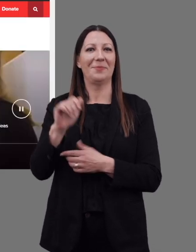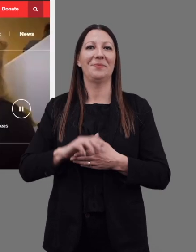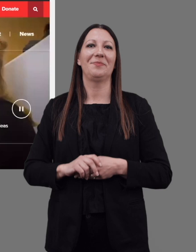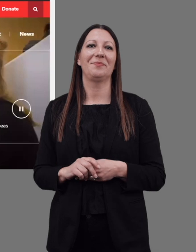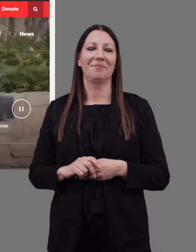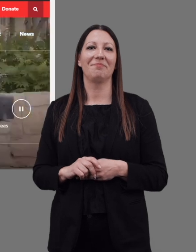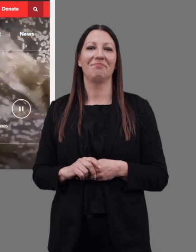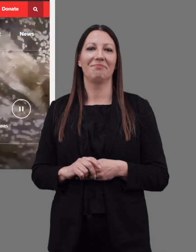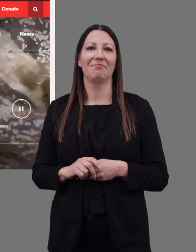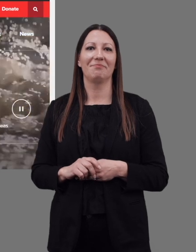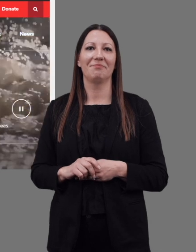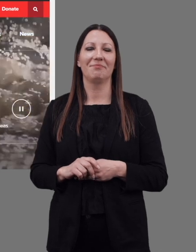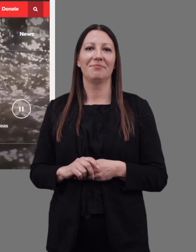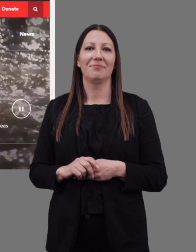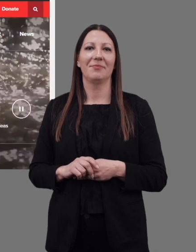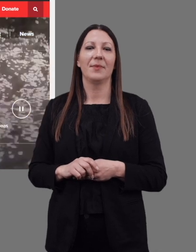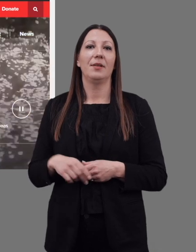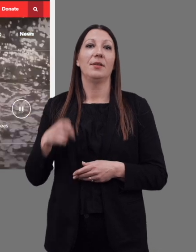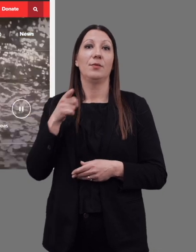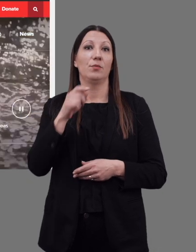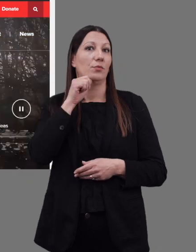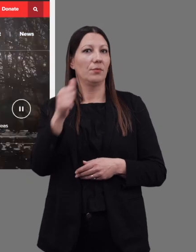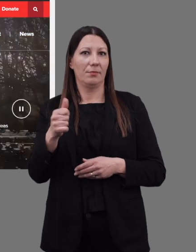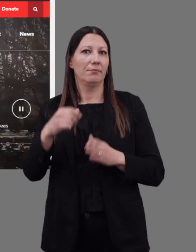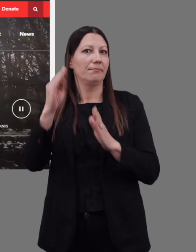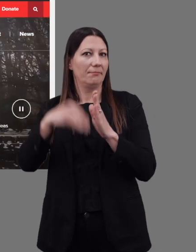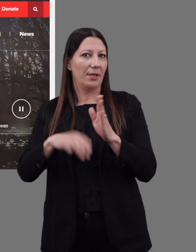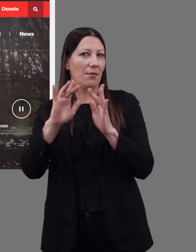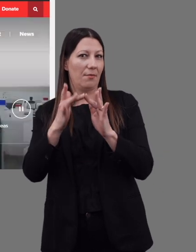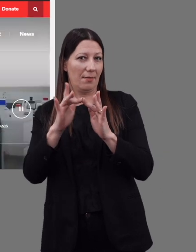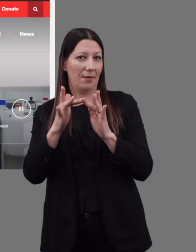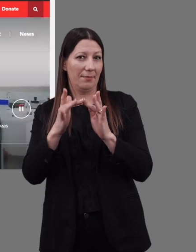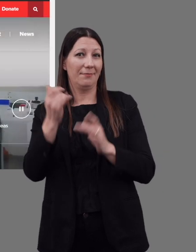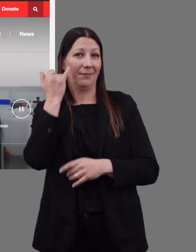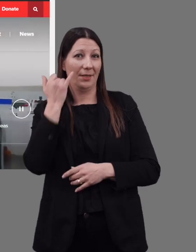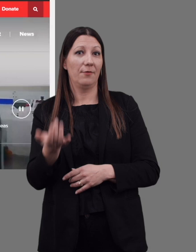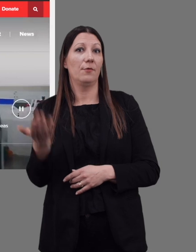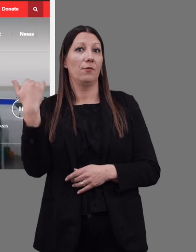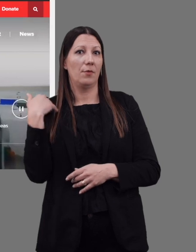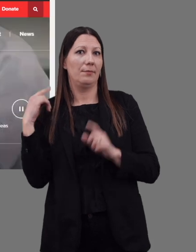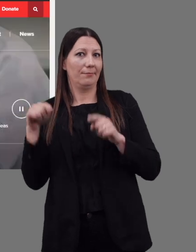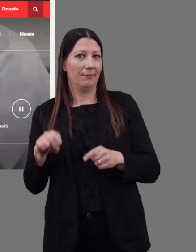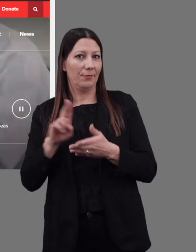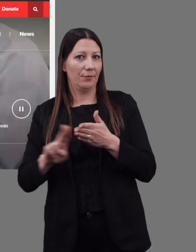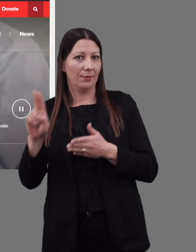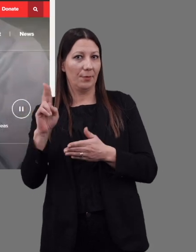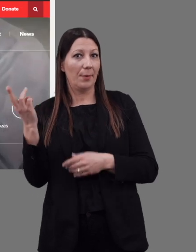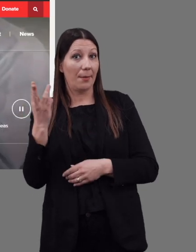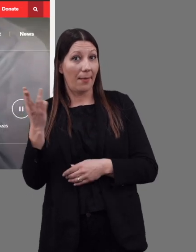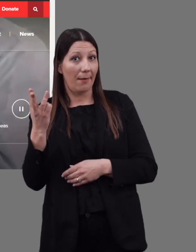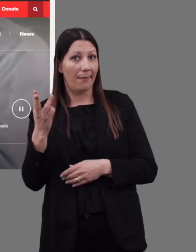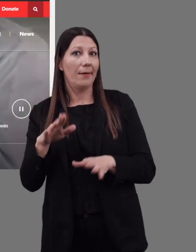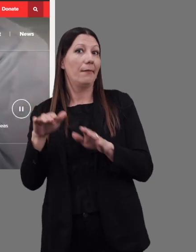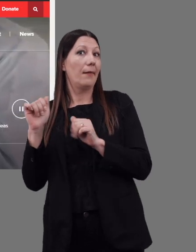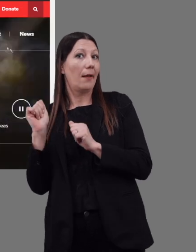The only time you will not submit an online application is if you were a former U of W student and you're coming back after